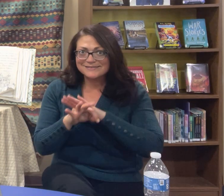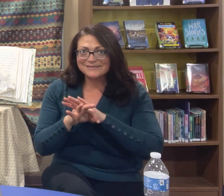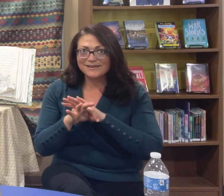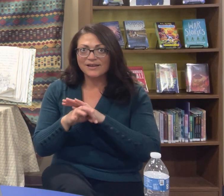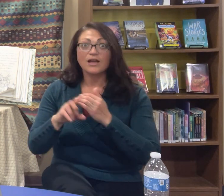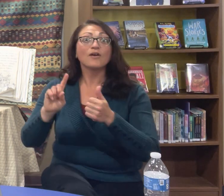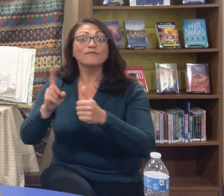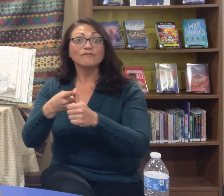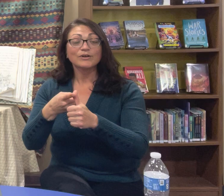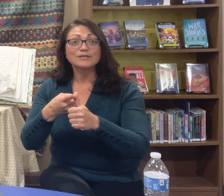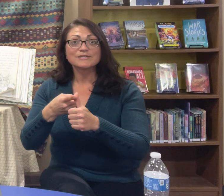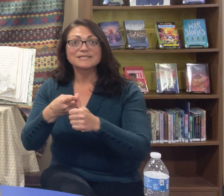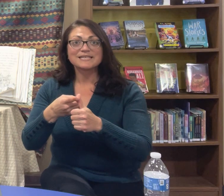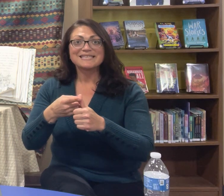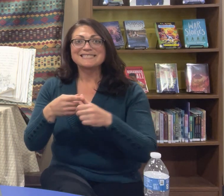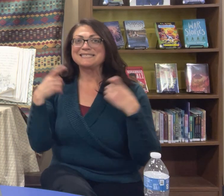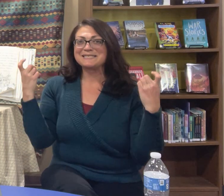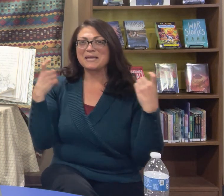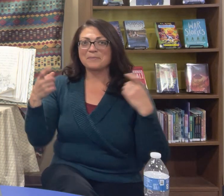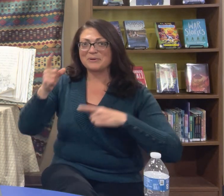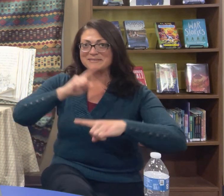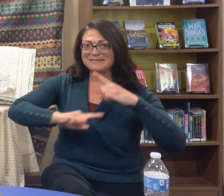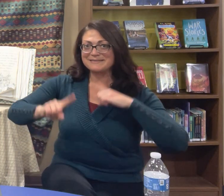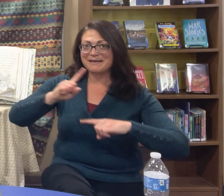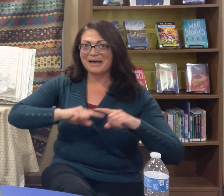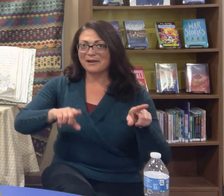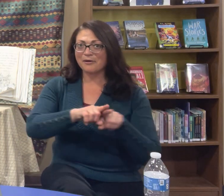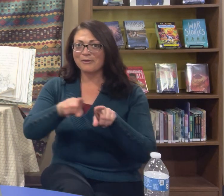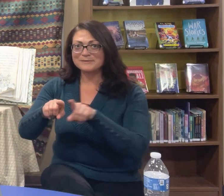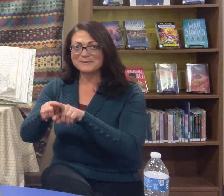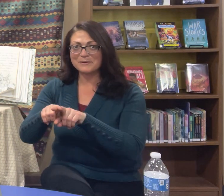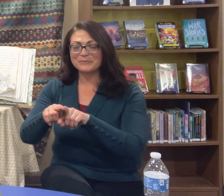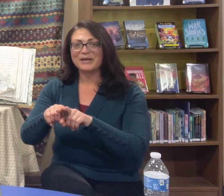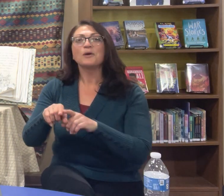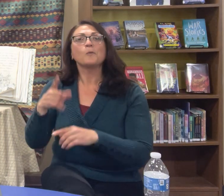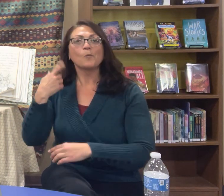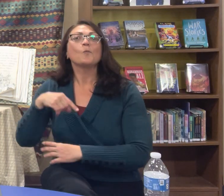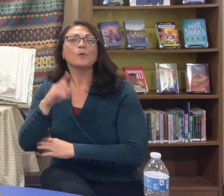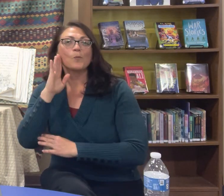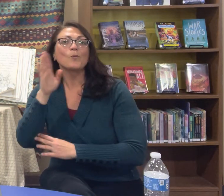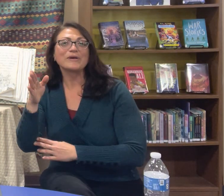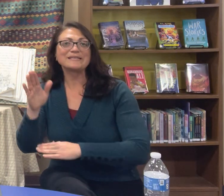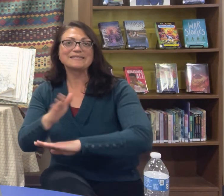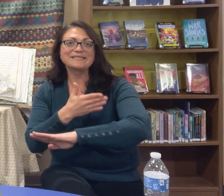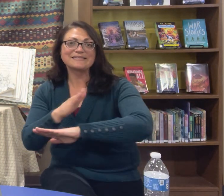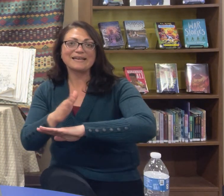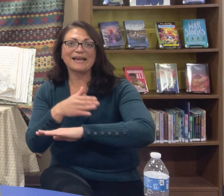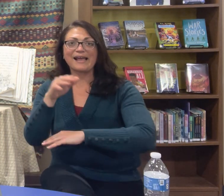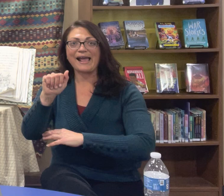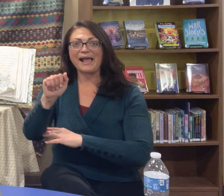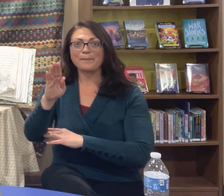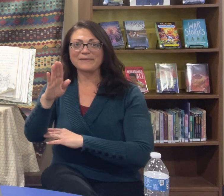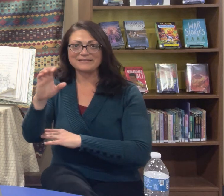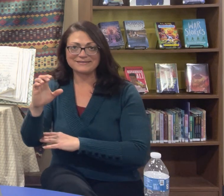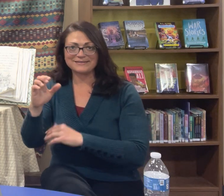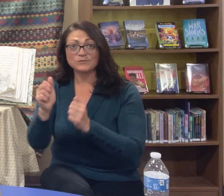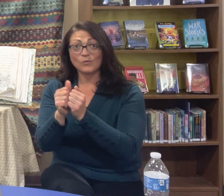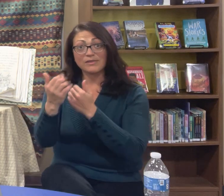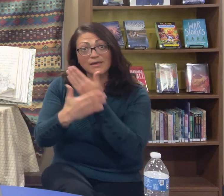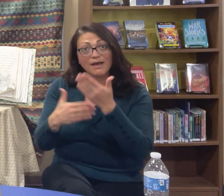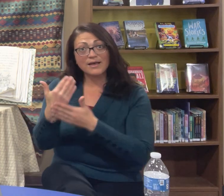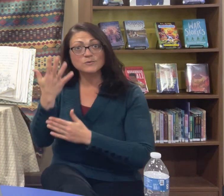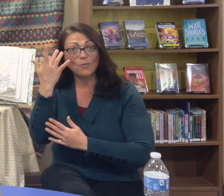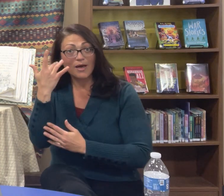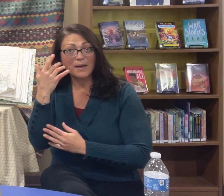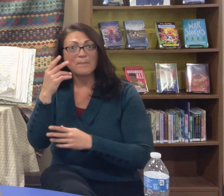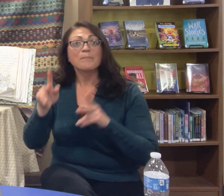to help celebrate sign language too, we're gonna sing our ABCs in sign language with our hands because sometimes people who are deaf